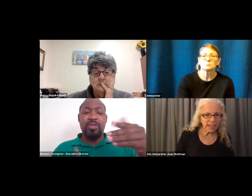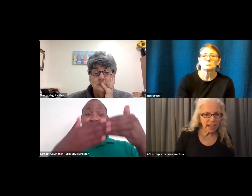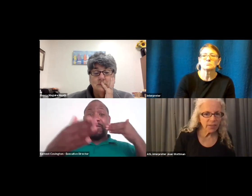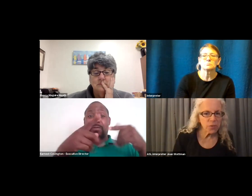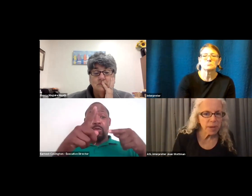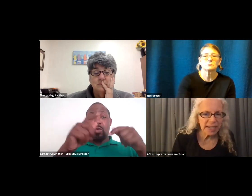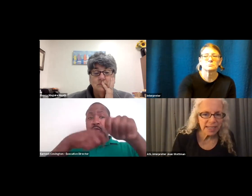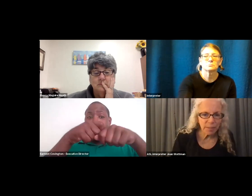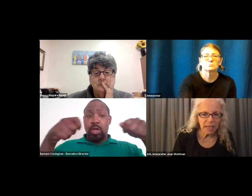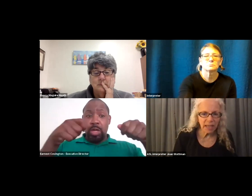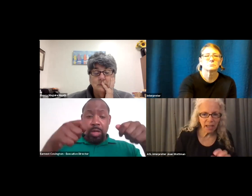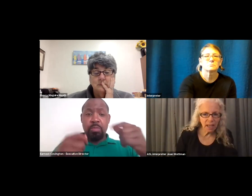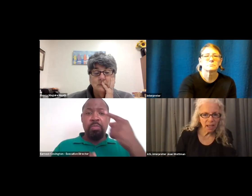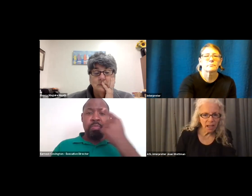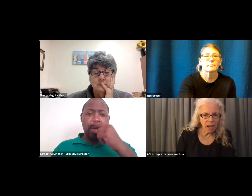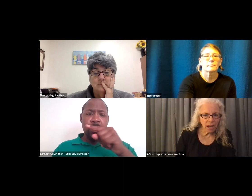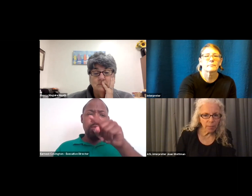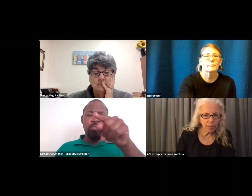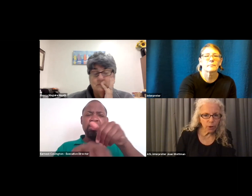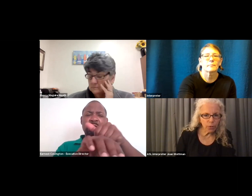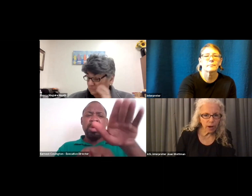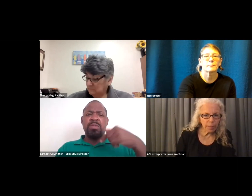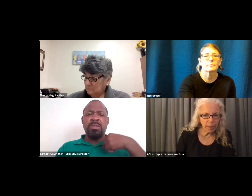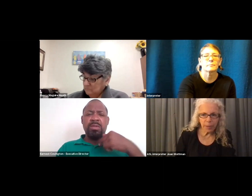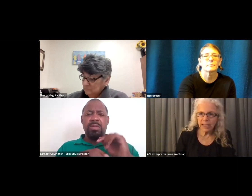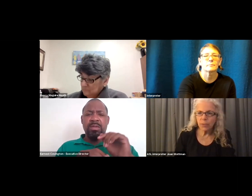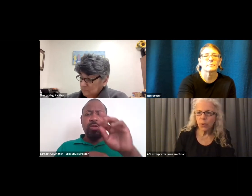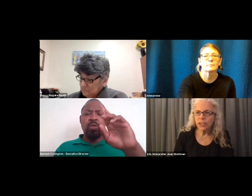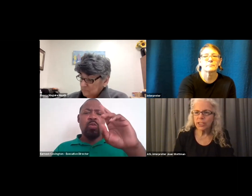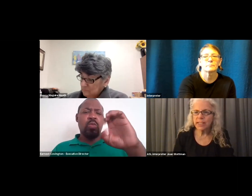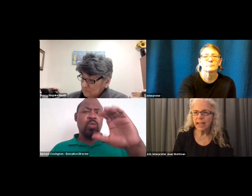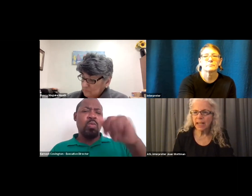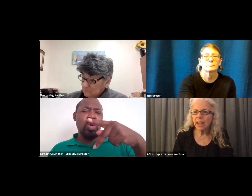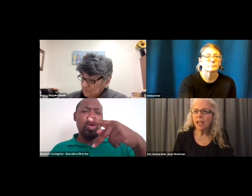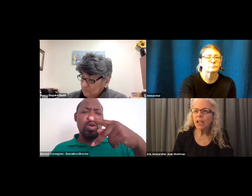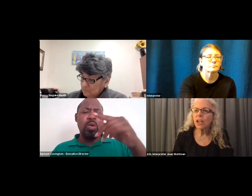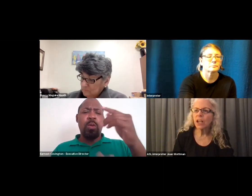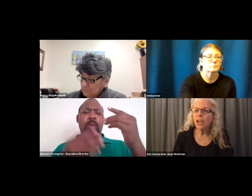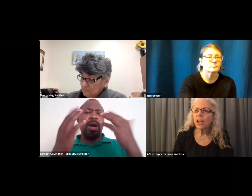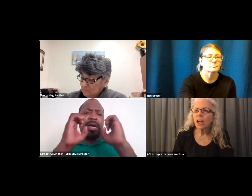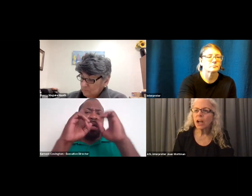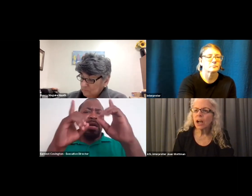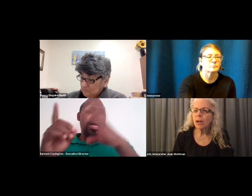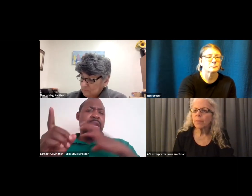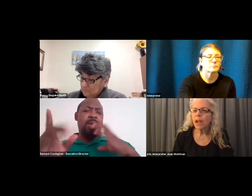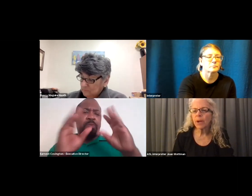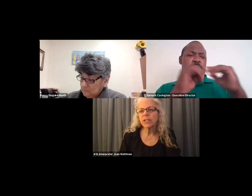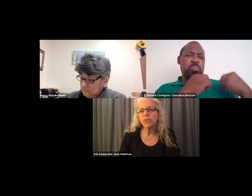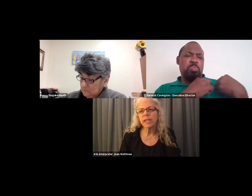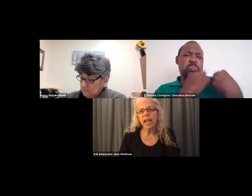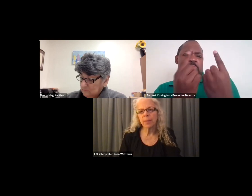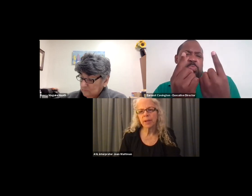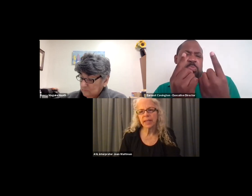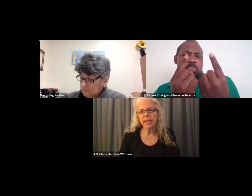Ernest is saying if everybody can see me. Before you wrap up, I did want to just say, I wanted